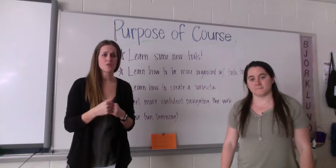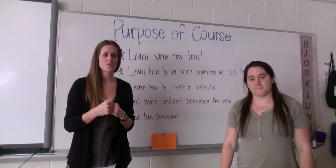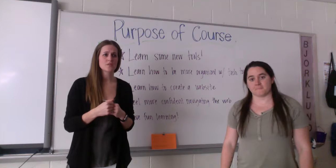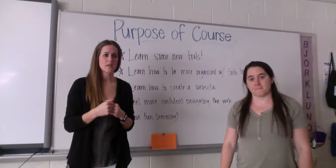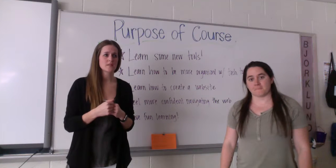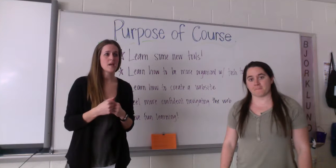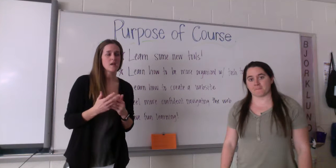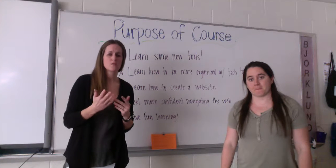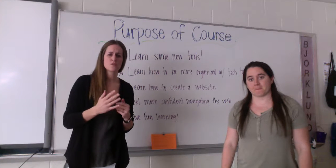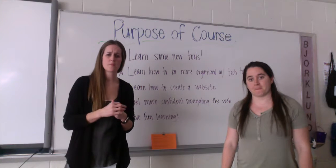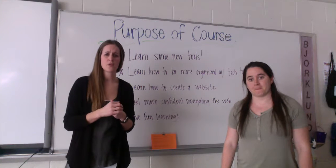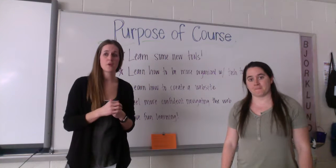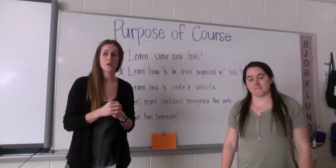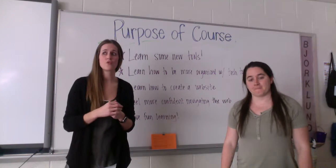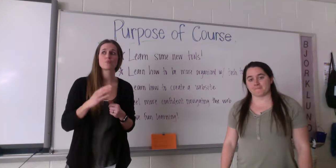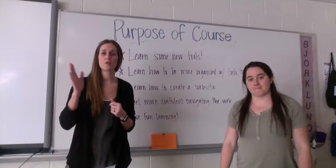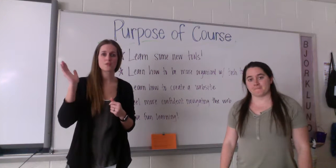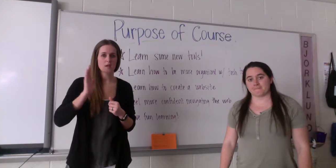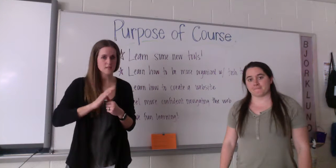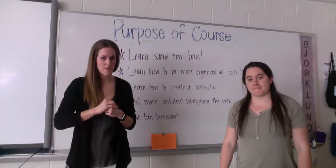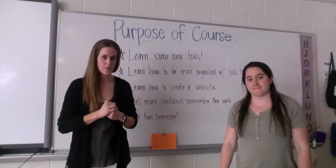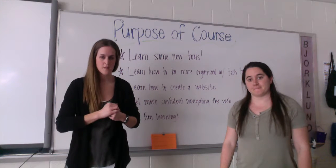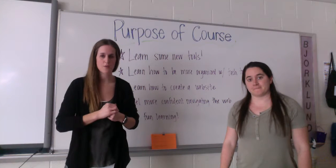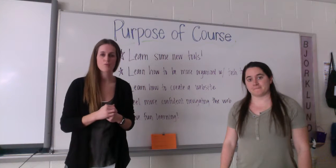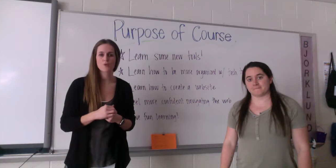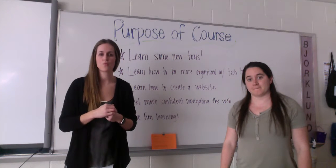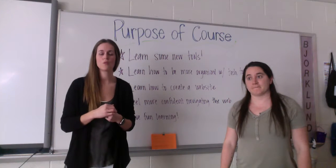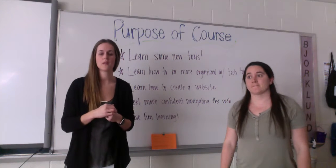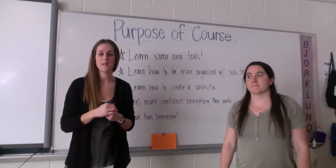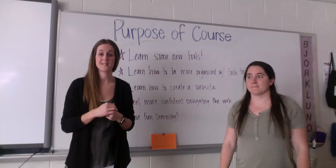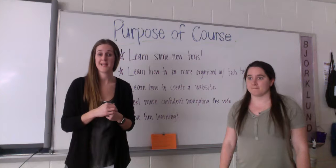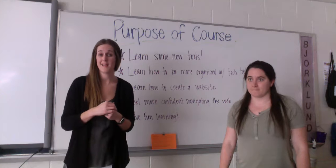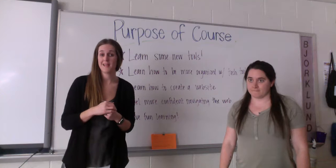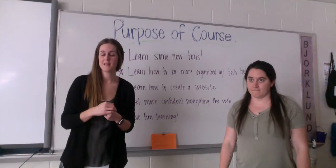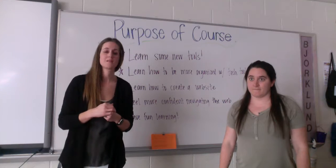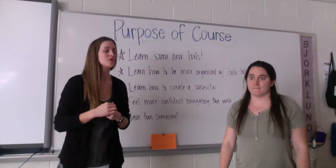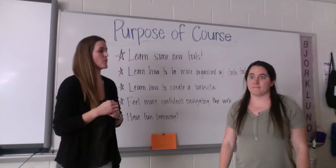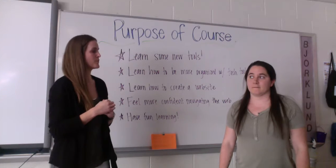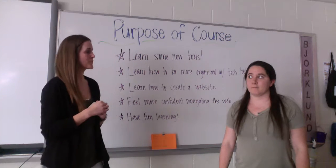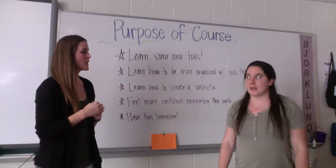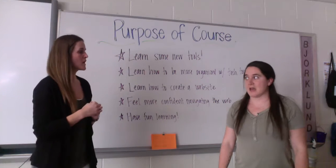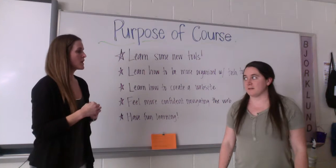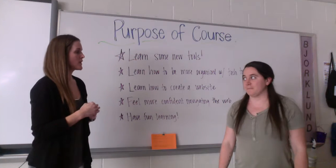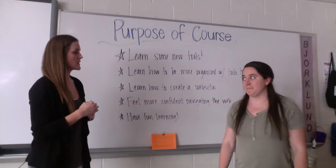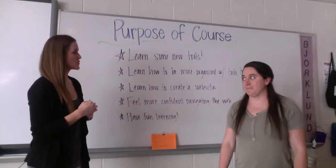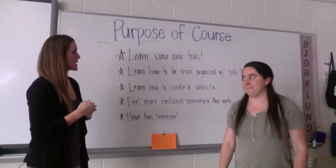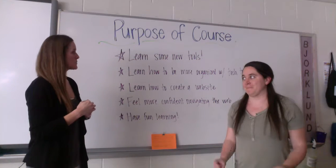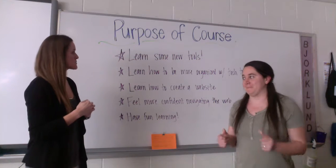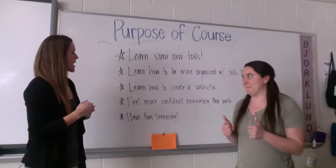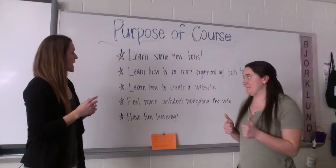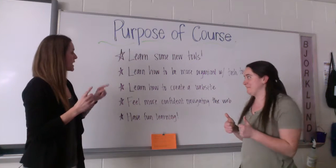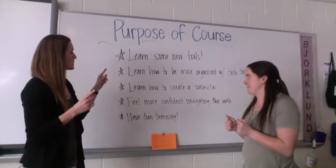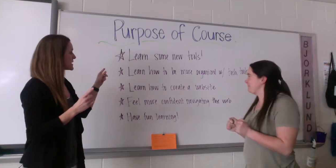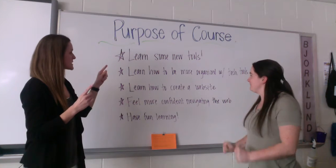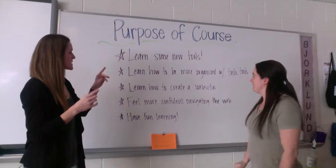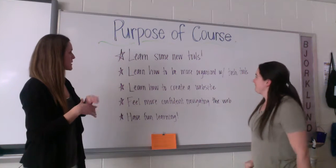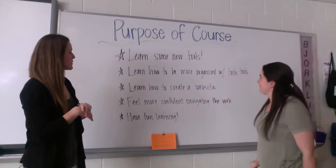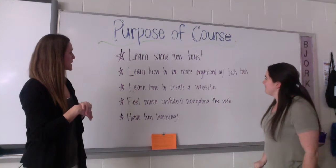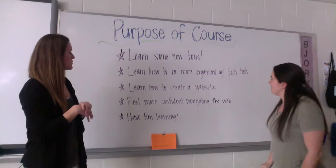teacher says, hey, do something creative, you can blow their socks off with something really cool and techy. So yeah. that is one. The next thing that we want to move